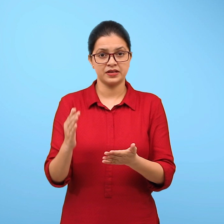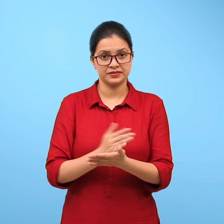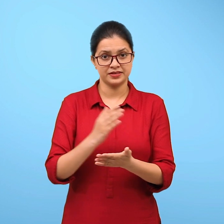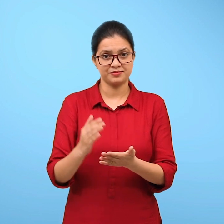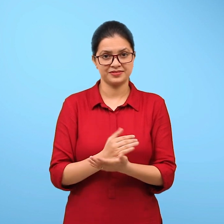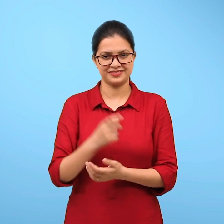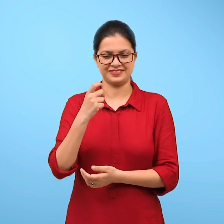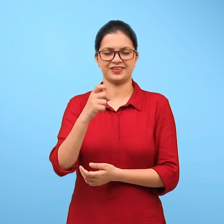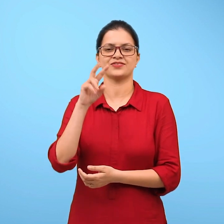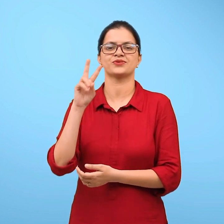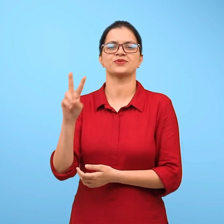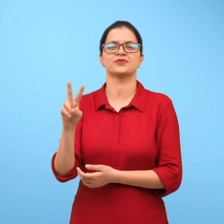Page 72.